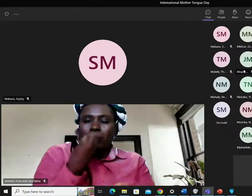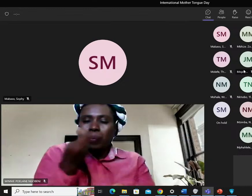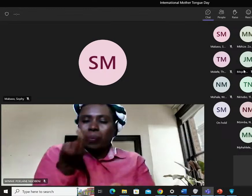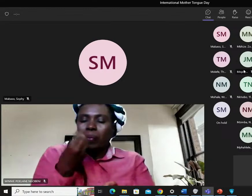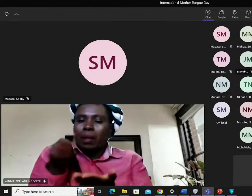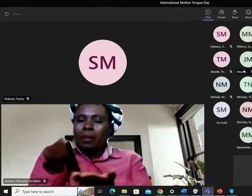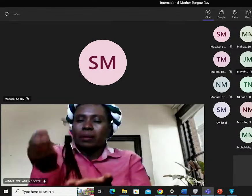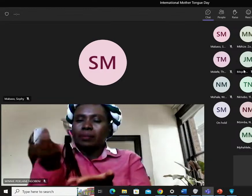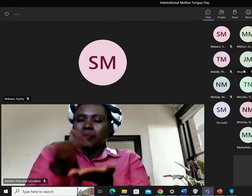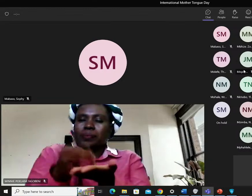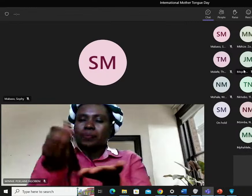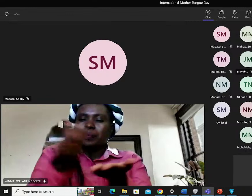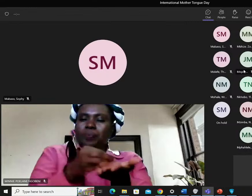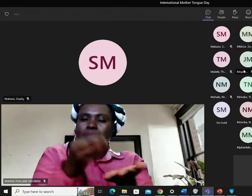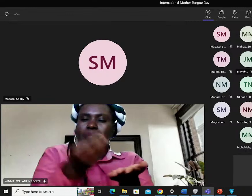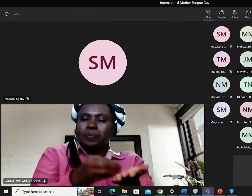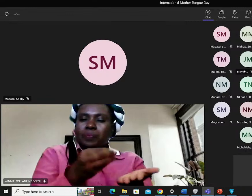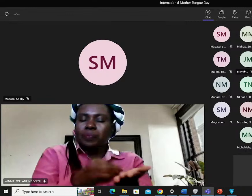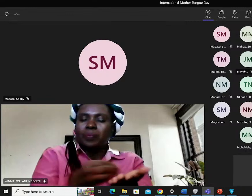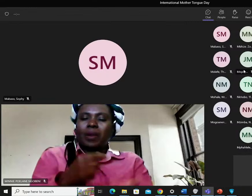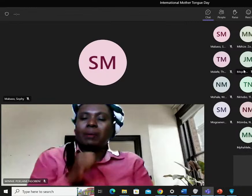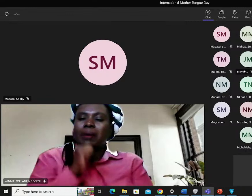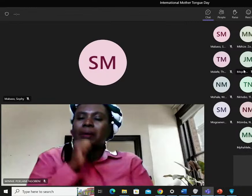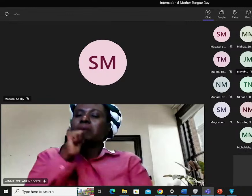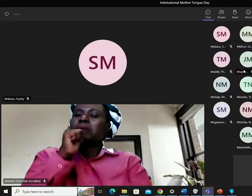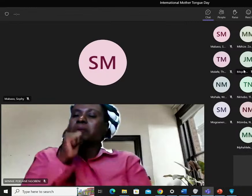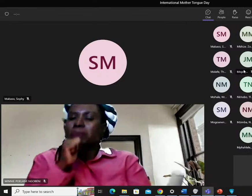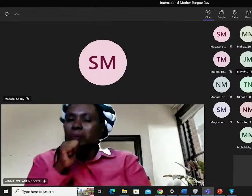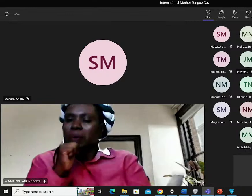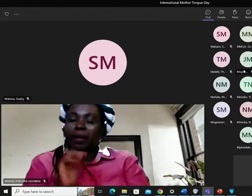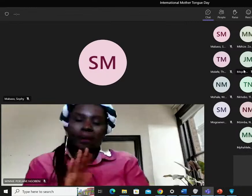bahluthethe batyekeze